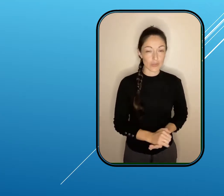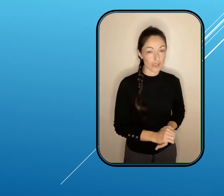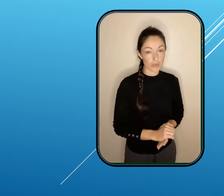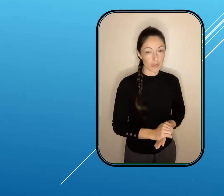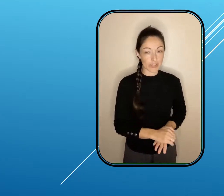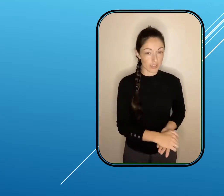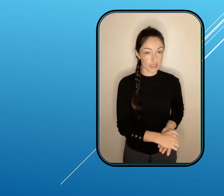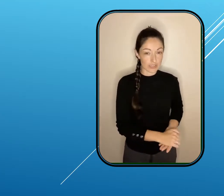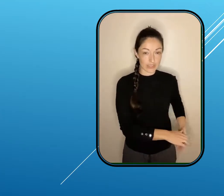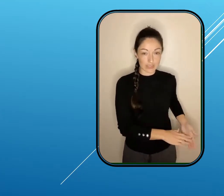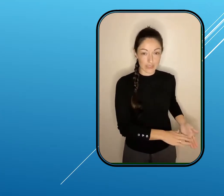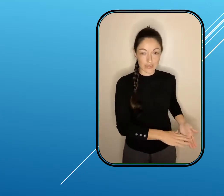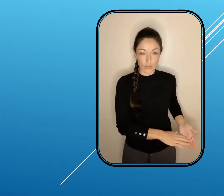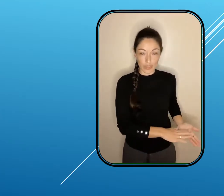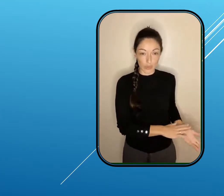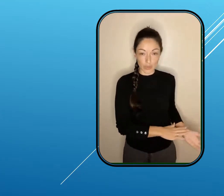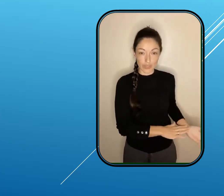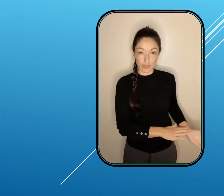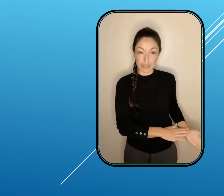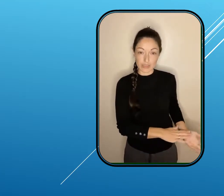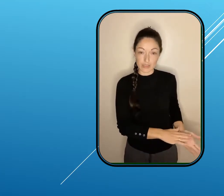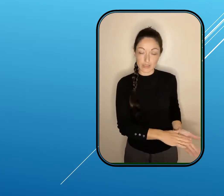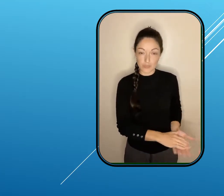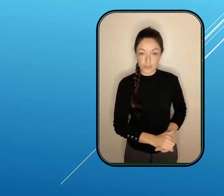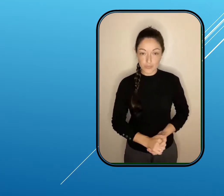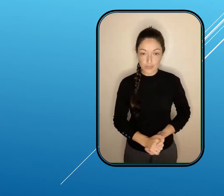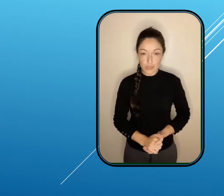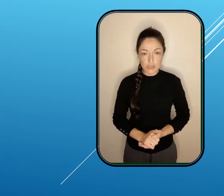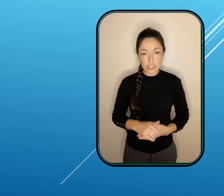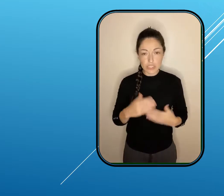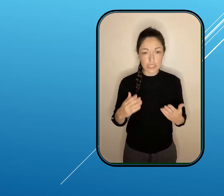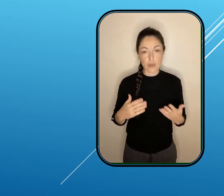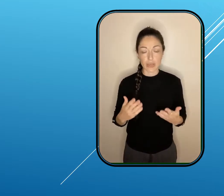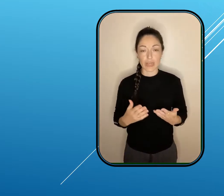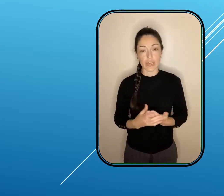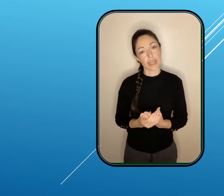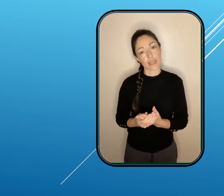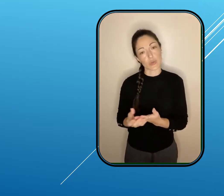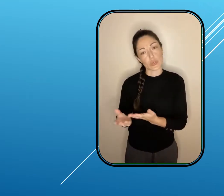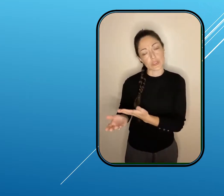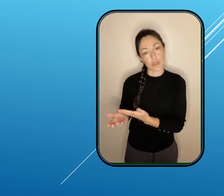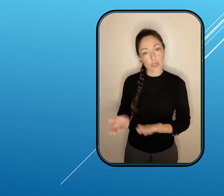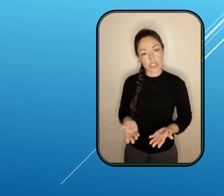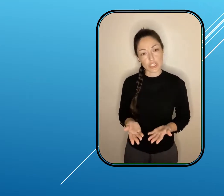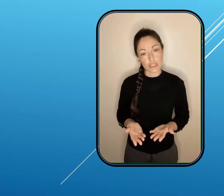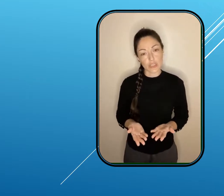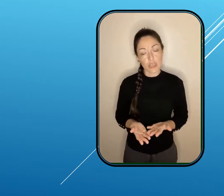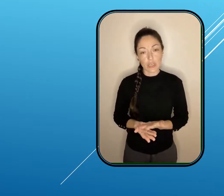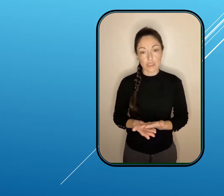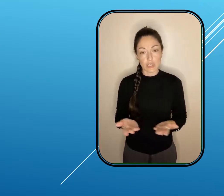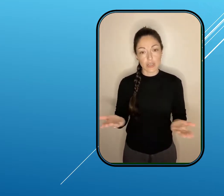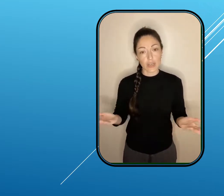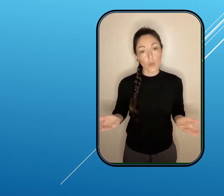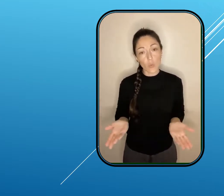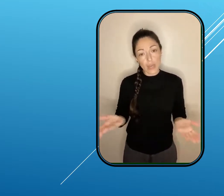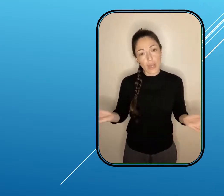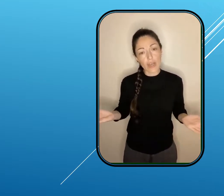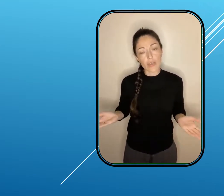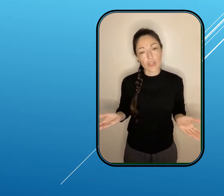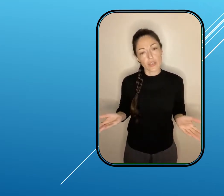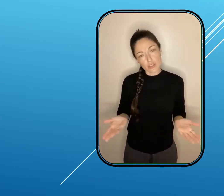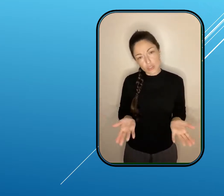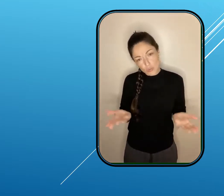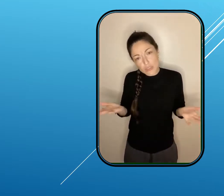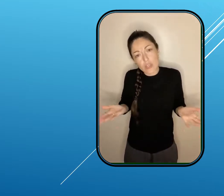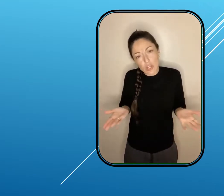not giving them the best chance of understanding what that word means. So just think about that. And like if you're using a questioning sign, like where,